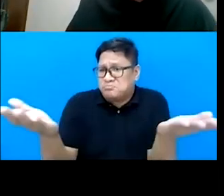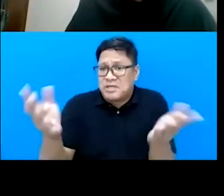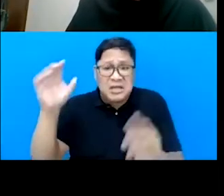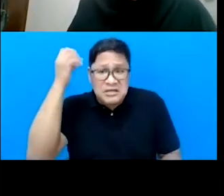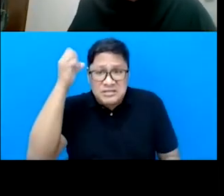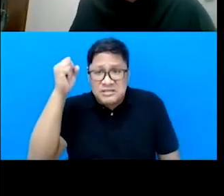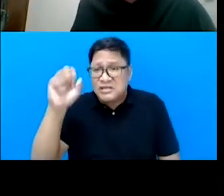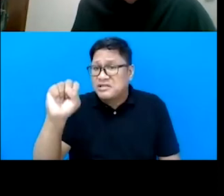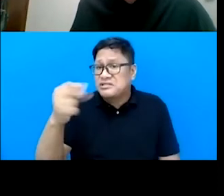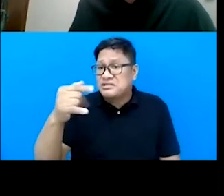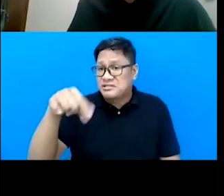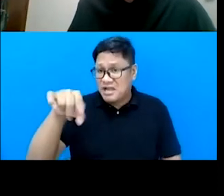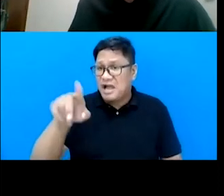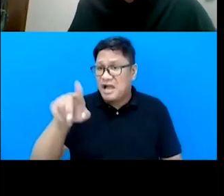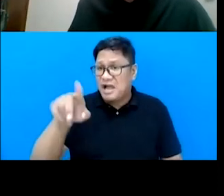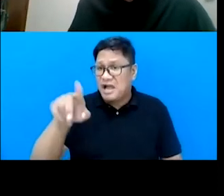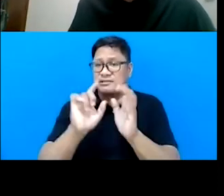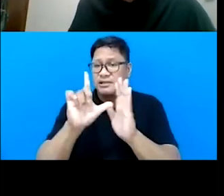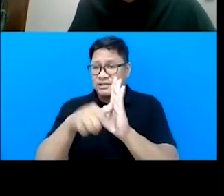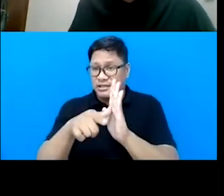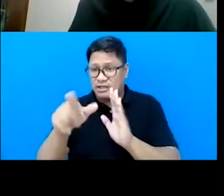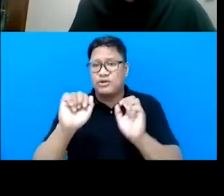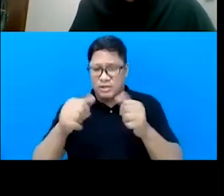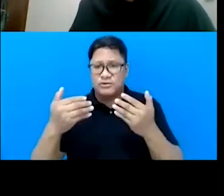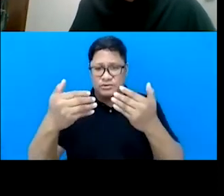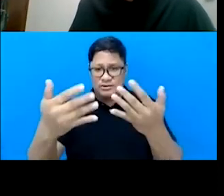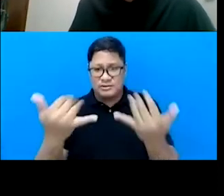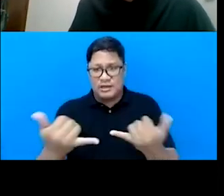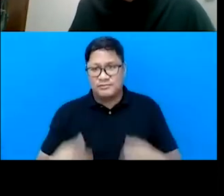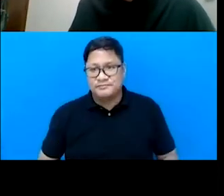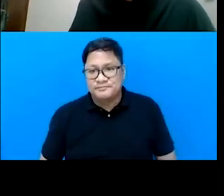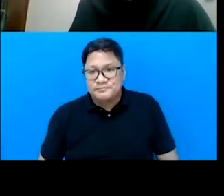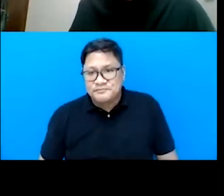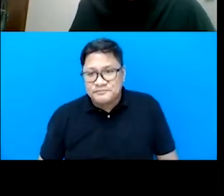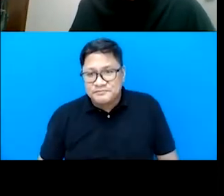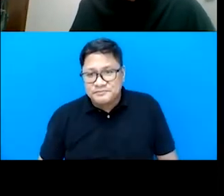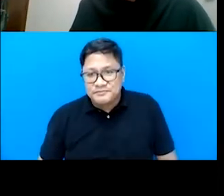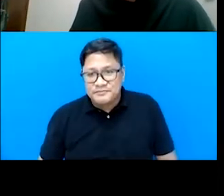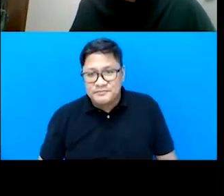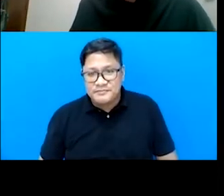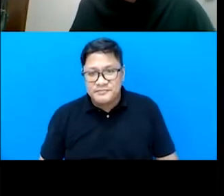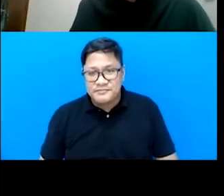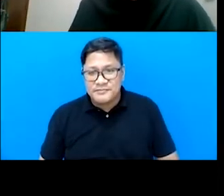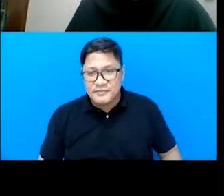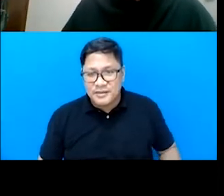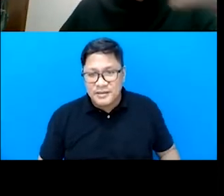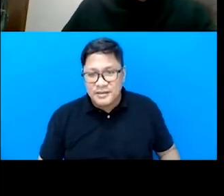change that later. We can go on. All right, sir.